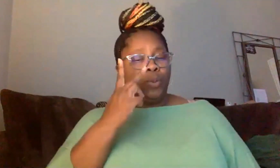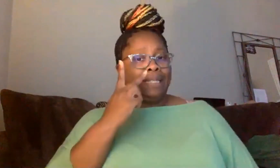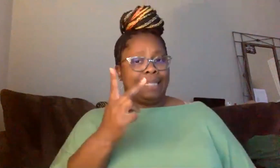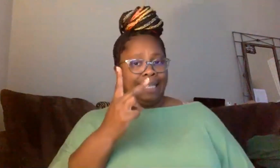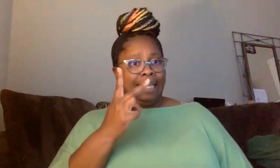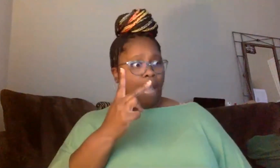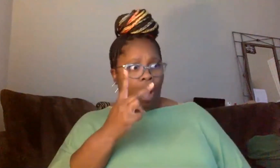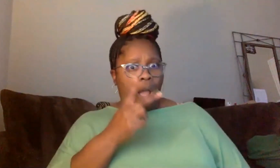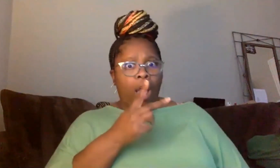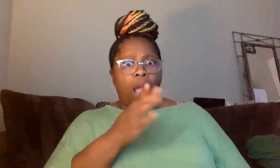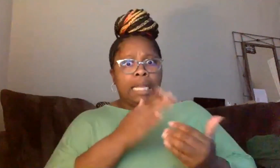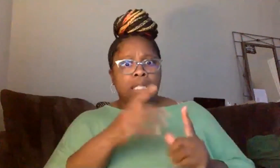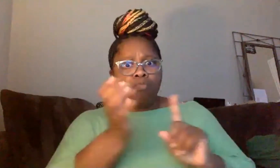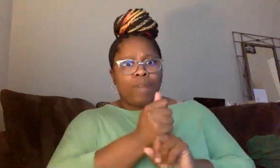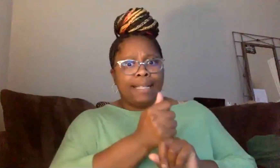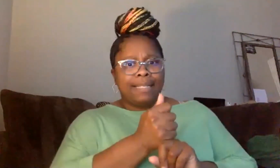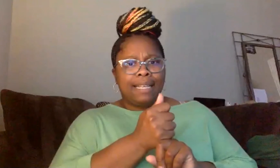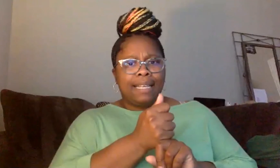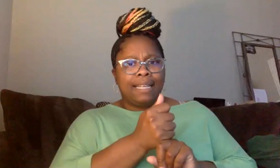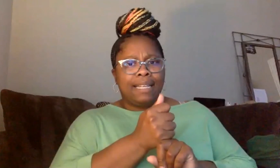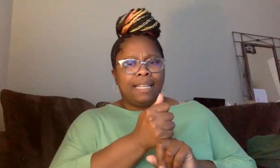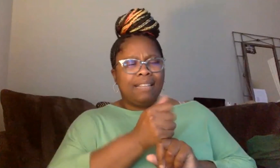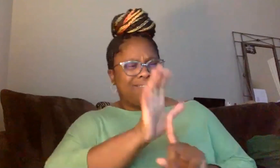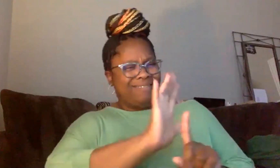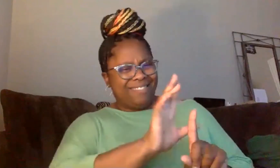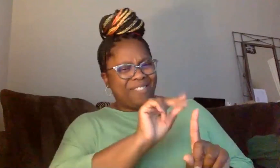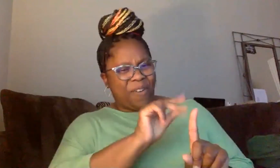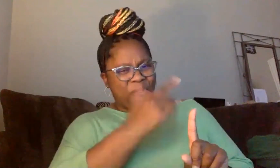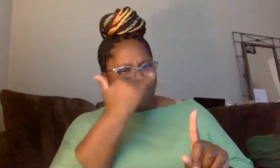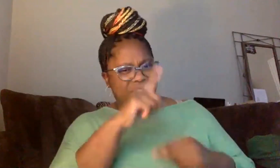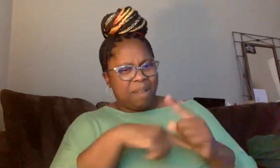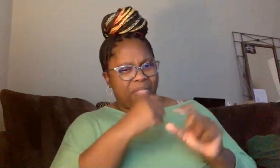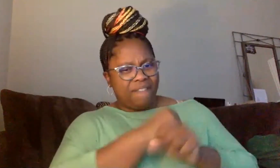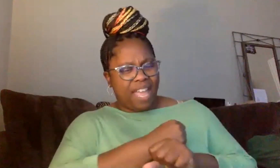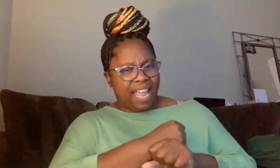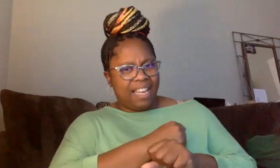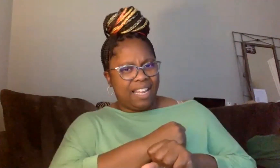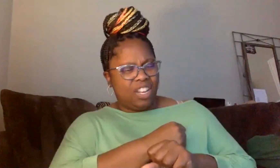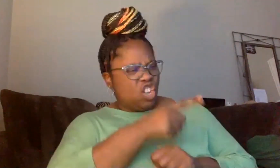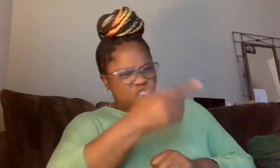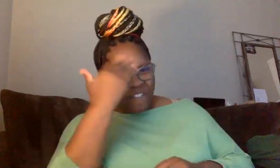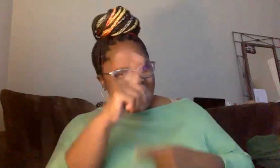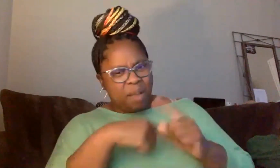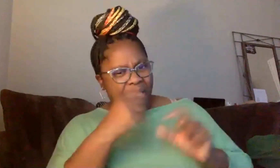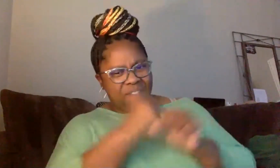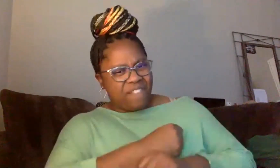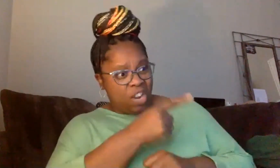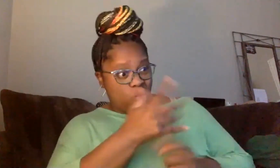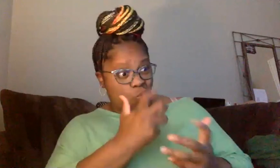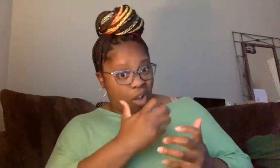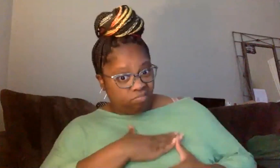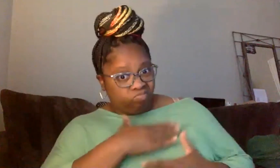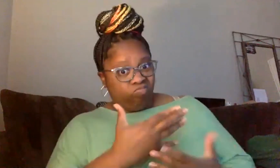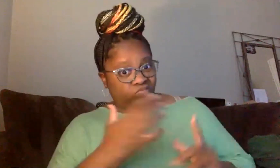where they can get arrested or something like that, tell them that they are forgetting about the fight. And cause if they hear that from you, like you're forgetting about the fight because you're about to get arrested and you will